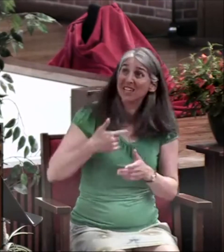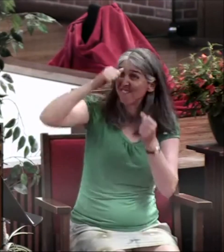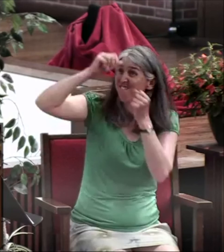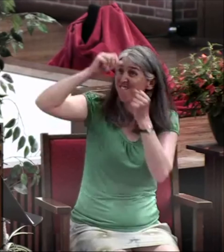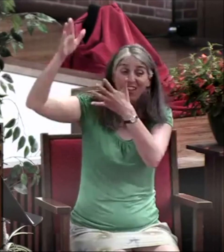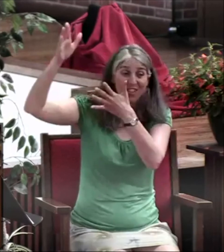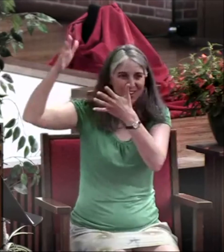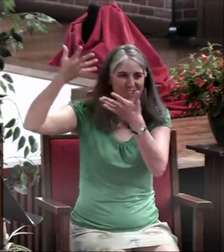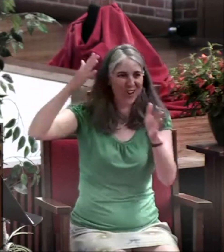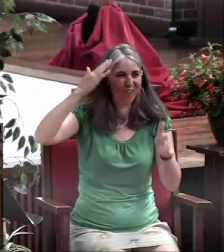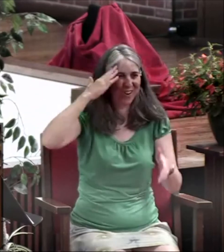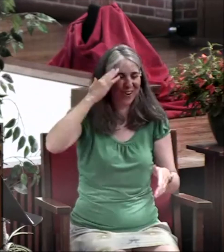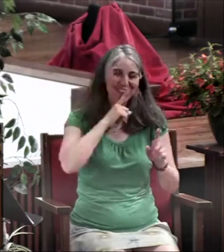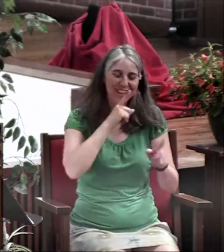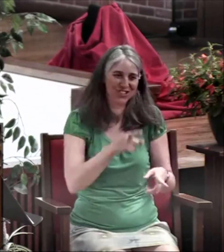we know the answer.